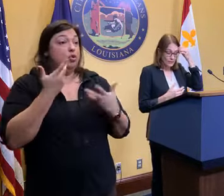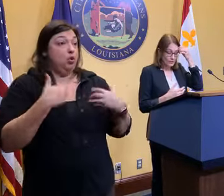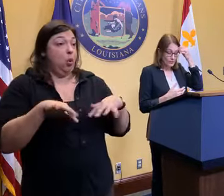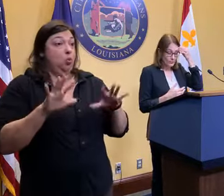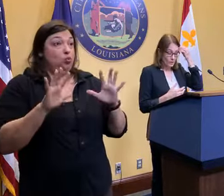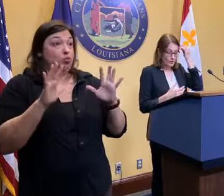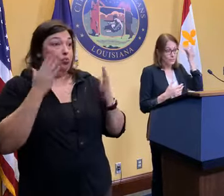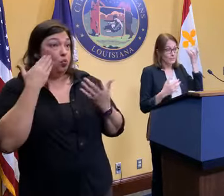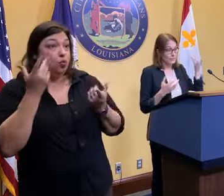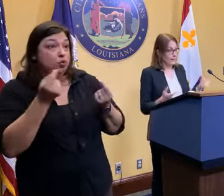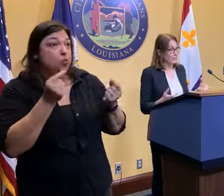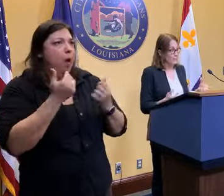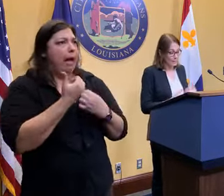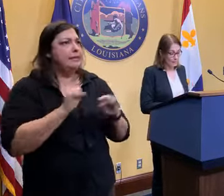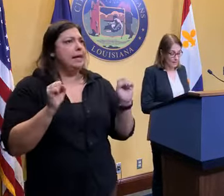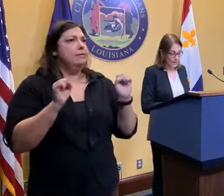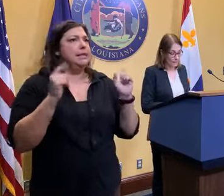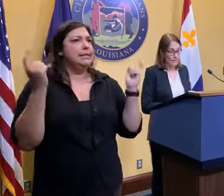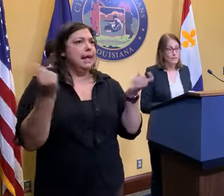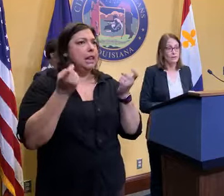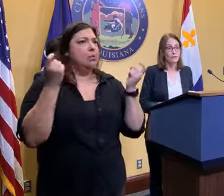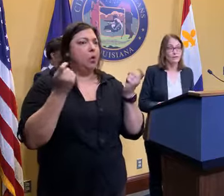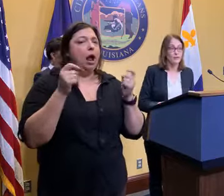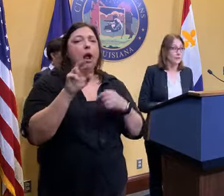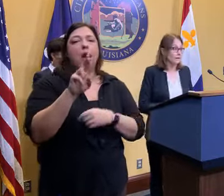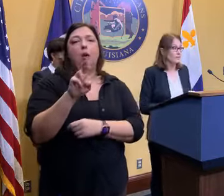safely, there's some great safety tips at